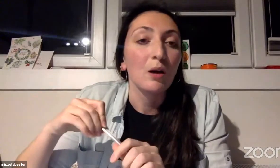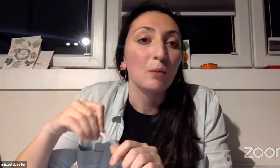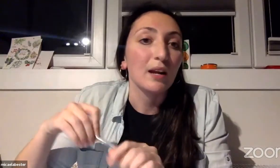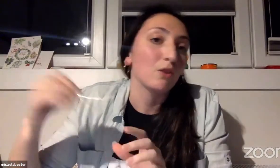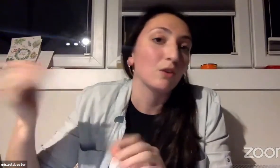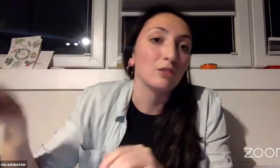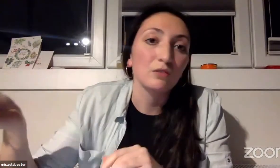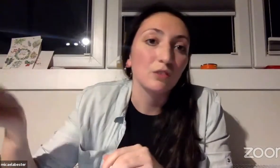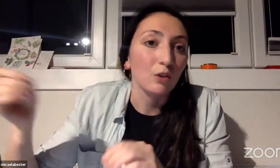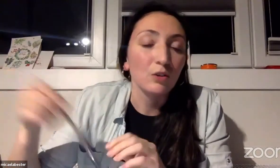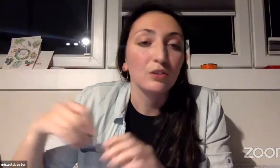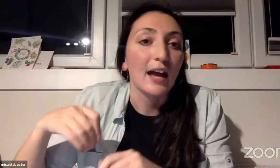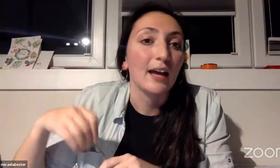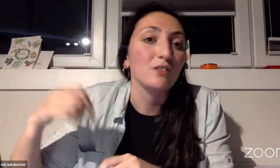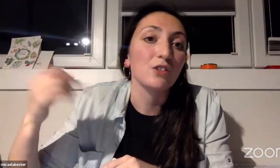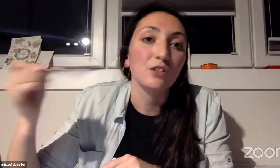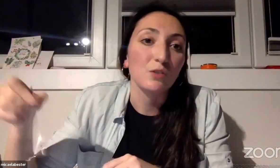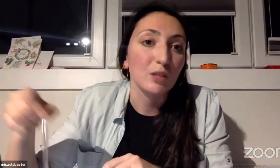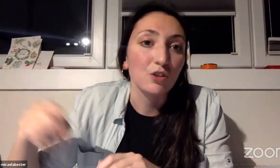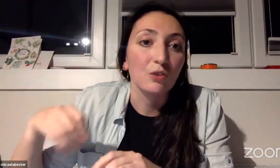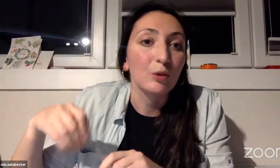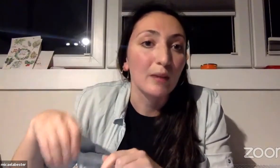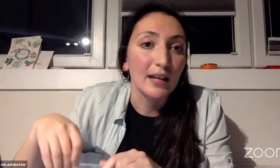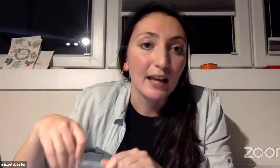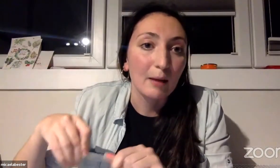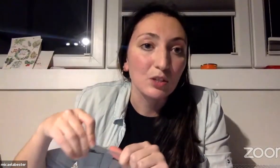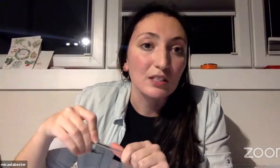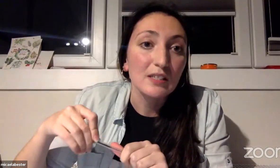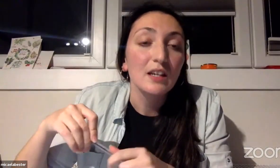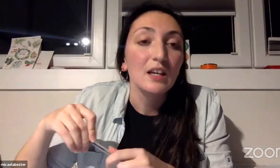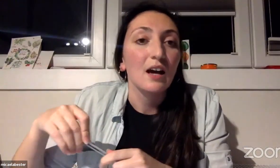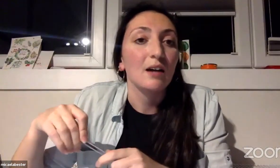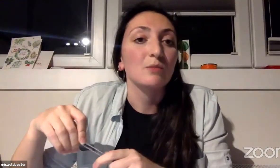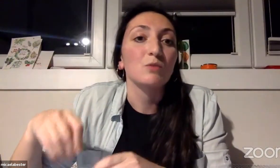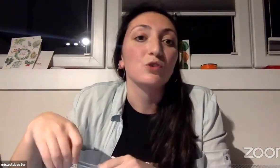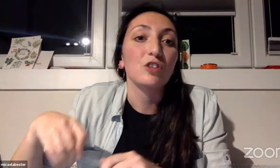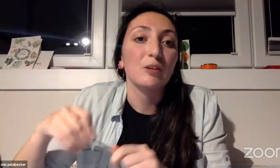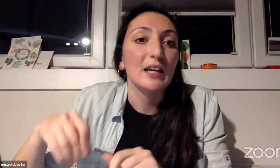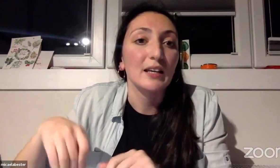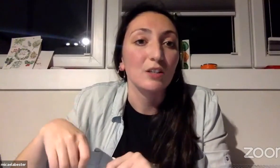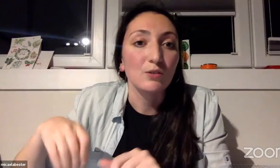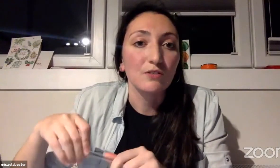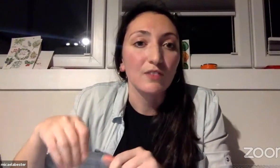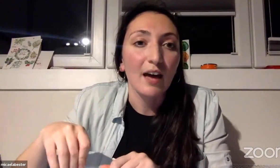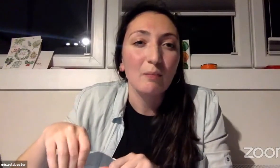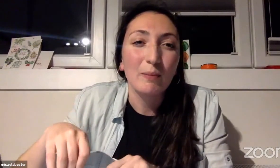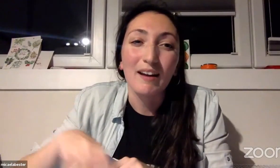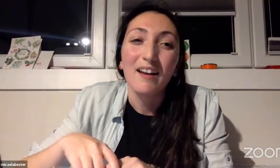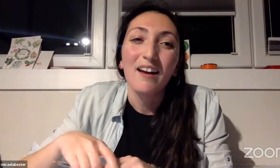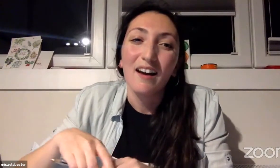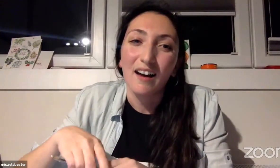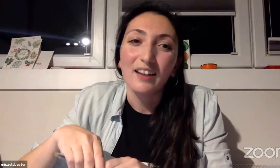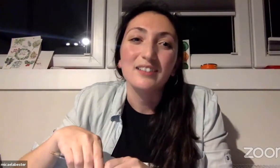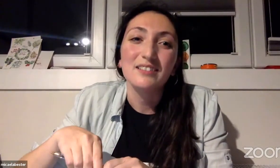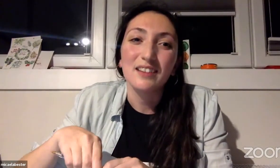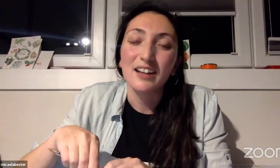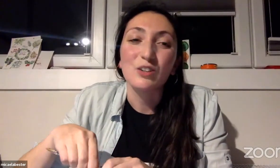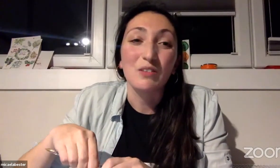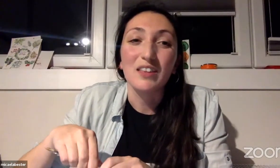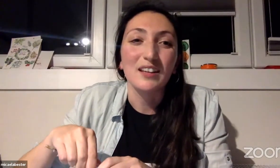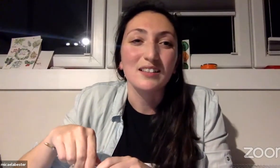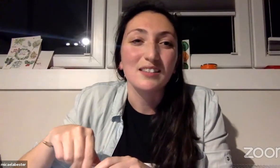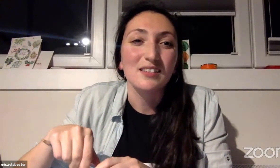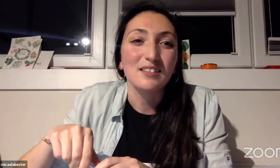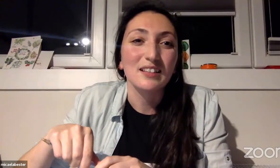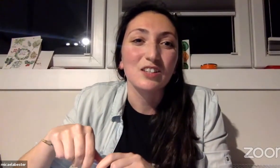Zoom, but I know on Google Hangouts you can switch on automatic captions. So I'm sure they're making use of that, but I